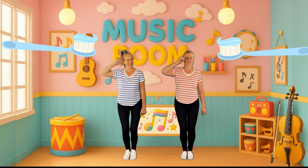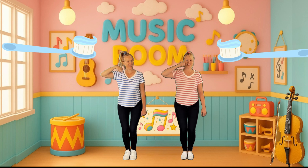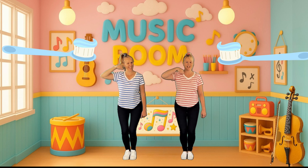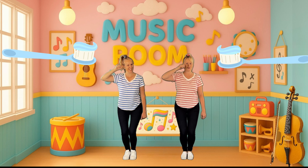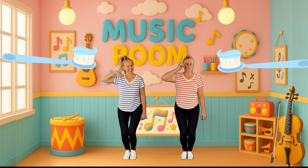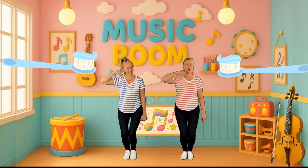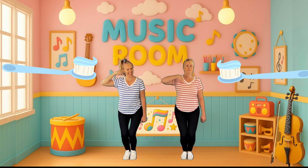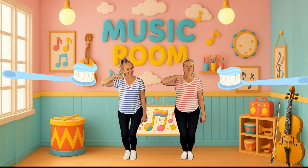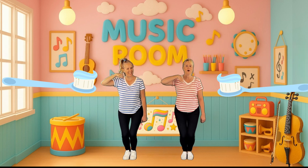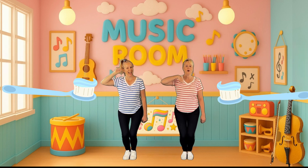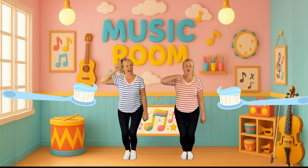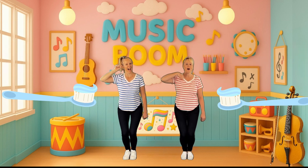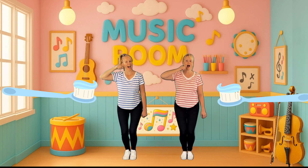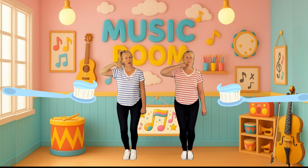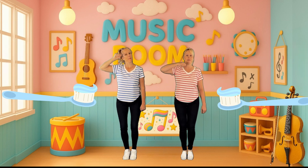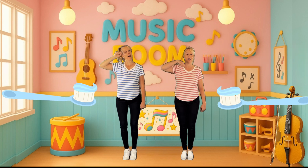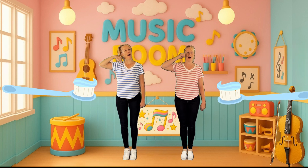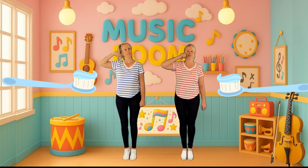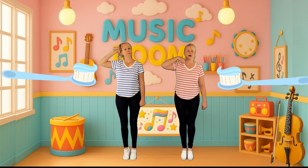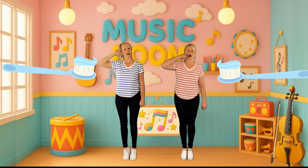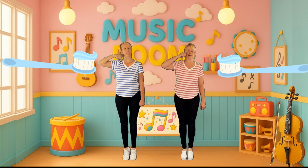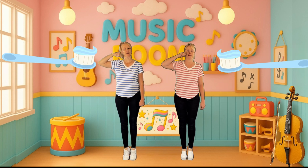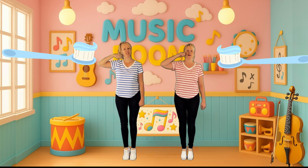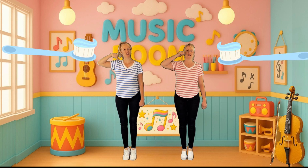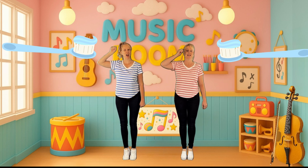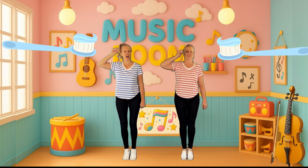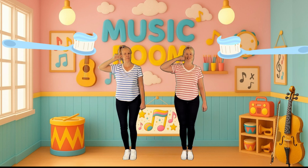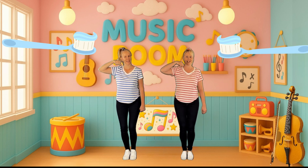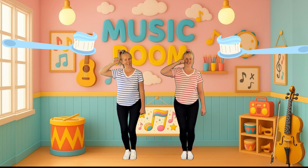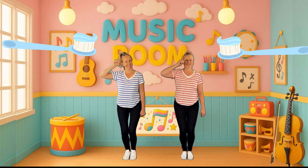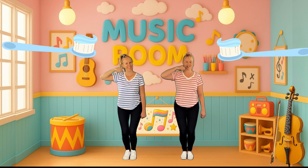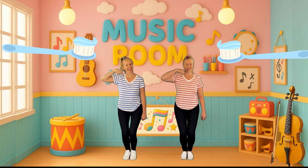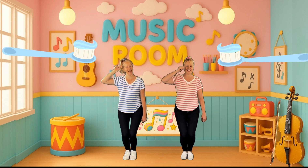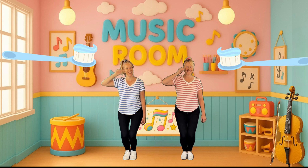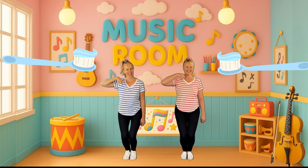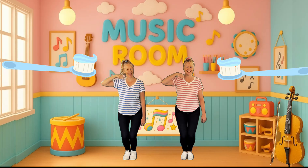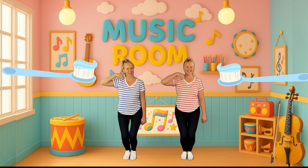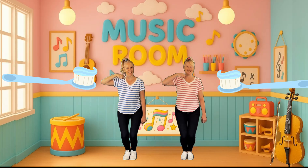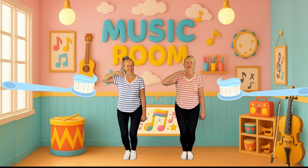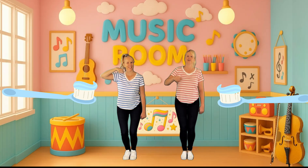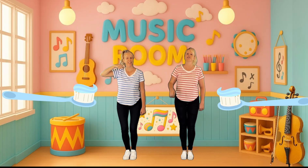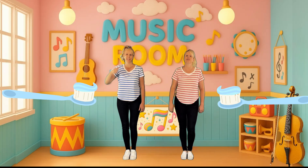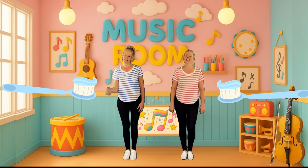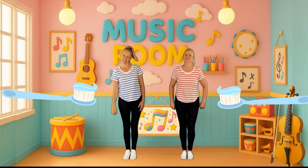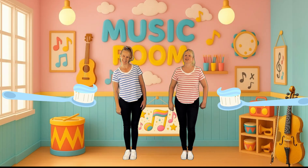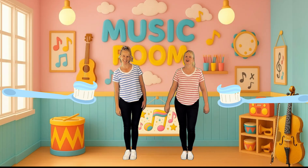down. One more. Up, up, great job. Down, down. Great job.